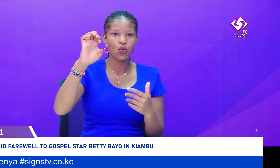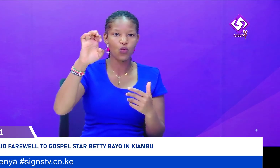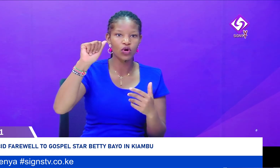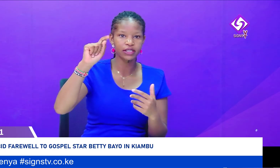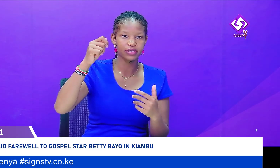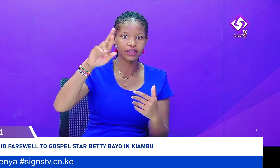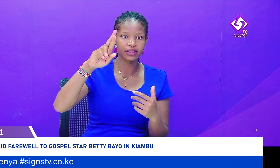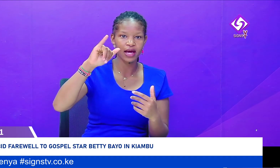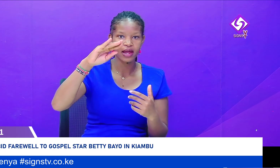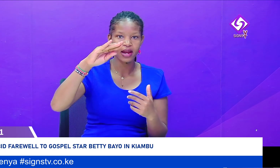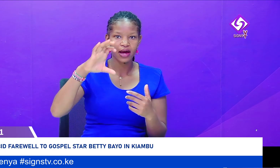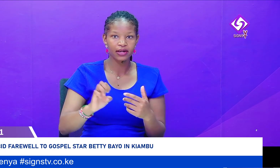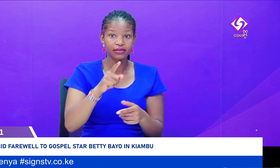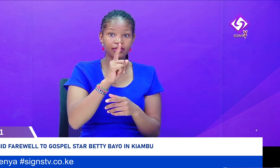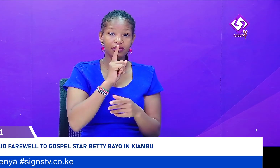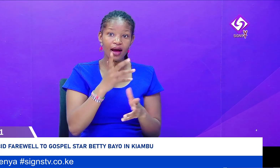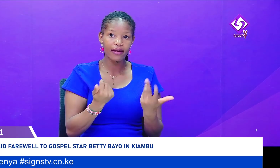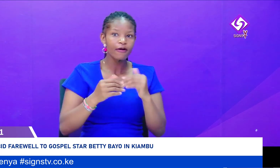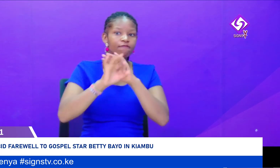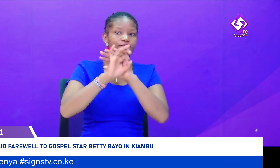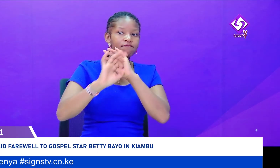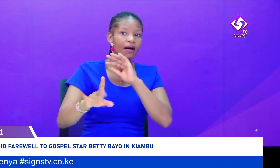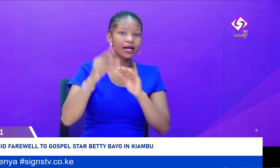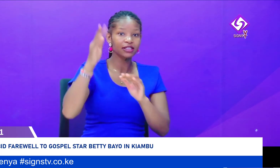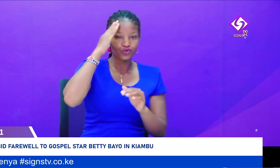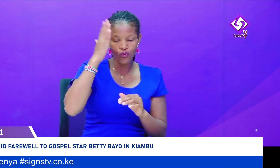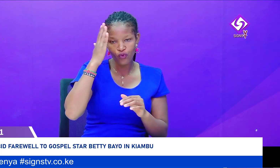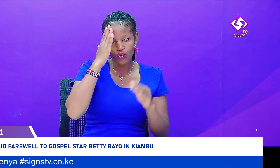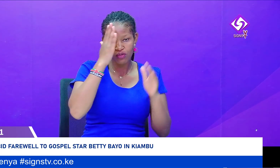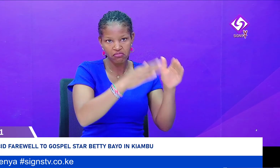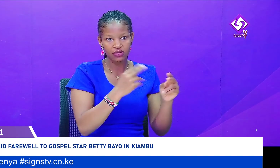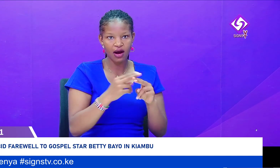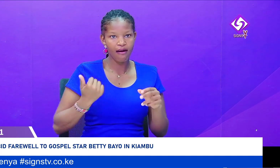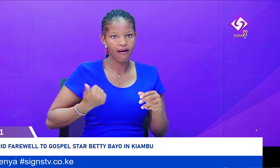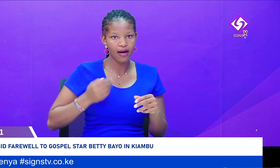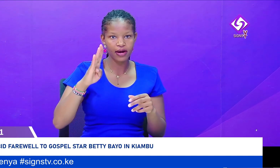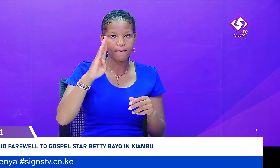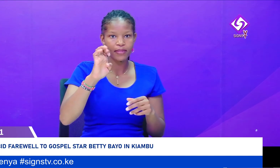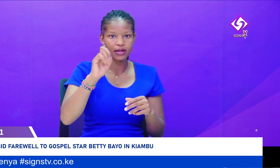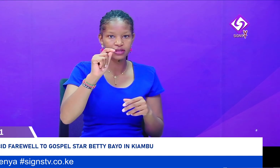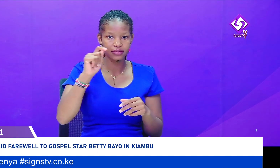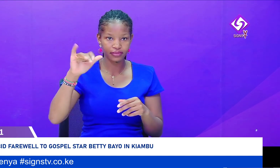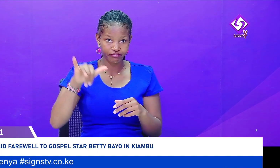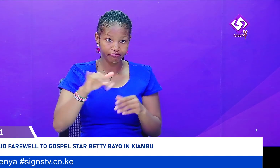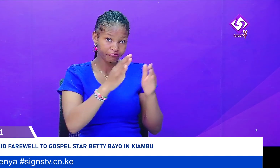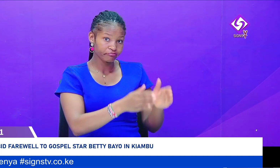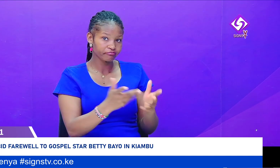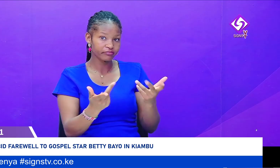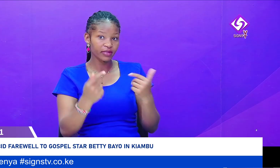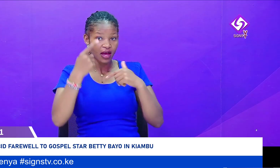public funeral services followed the passing of the beloved artist 11 days ago at